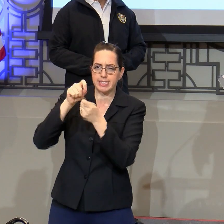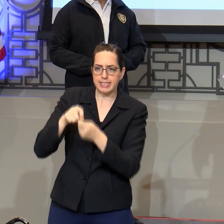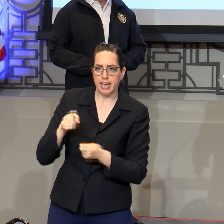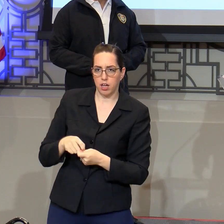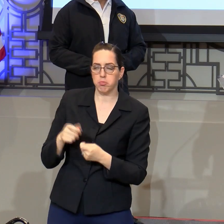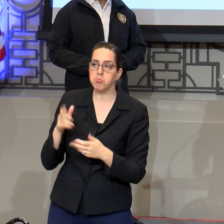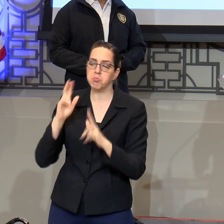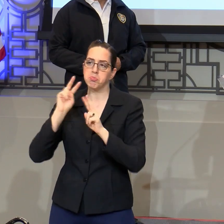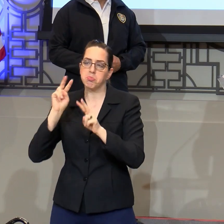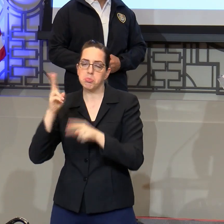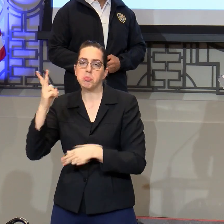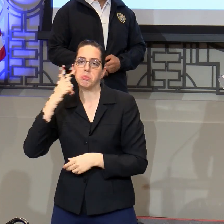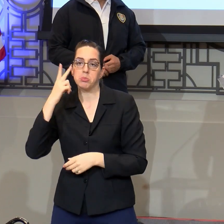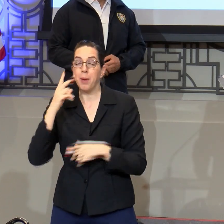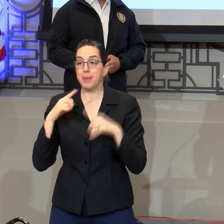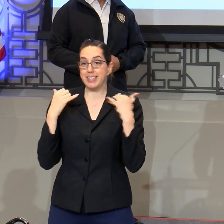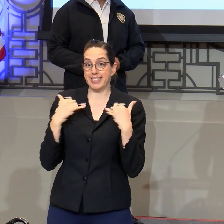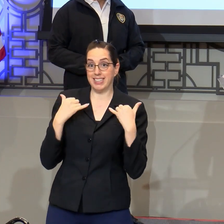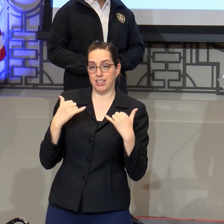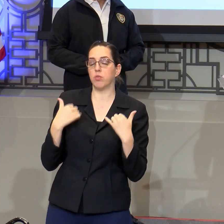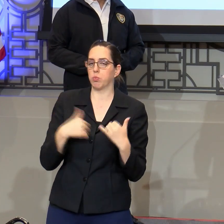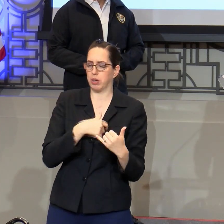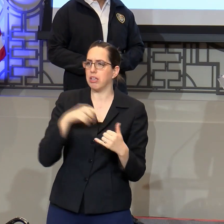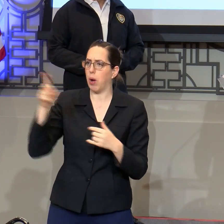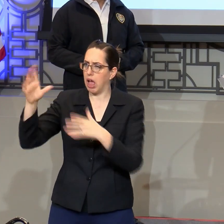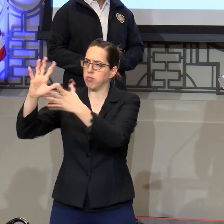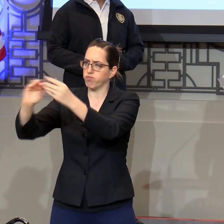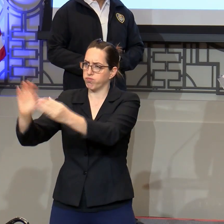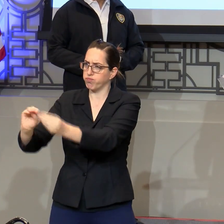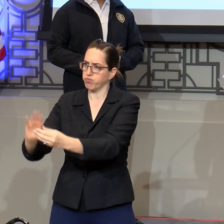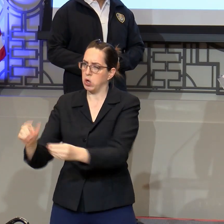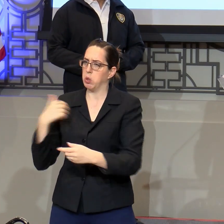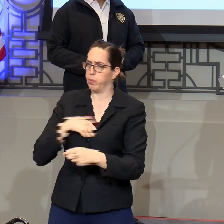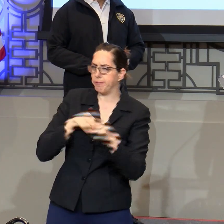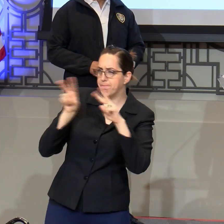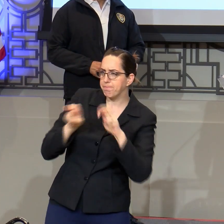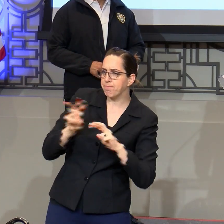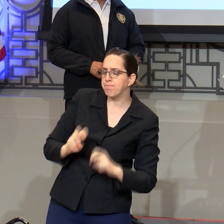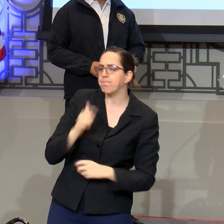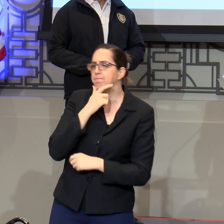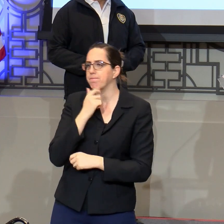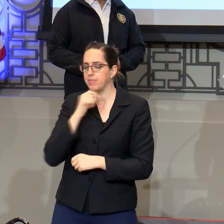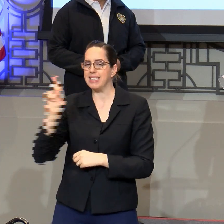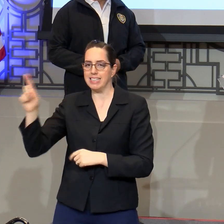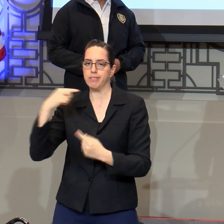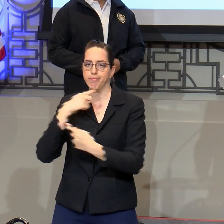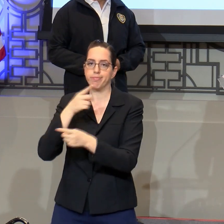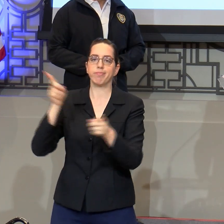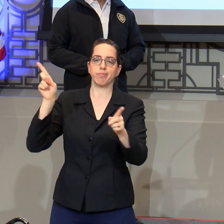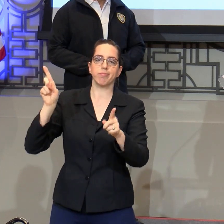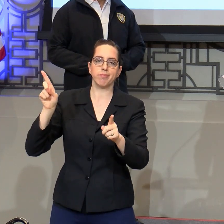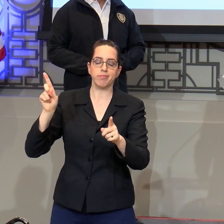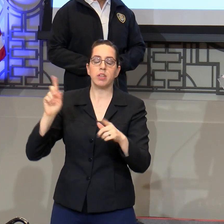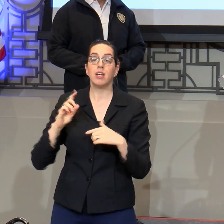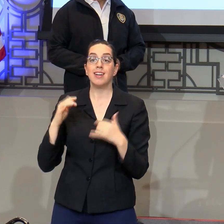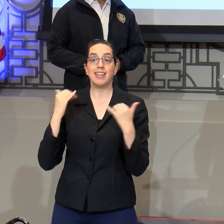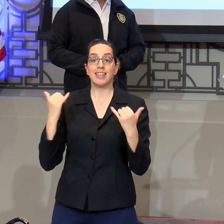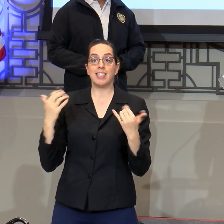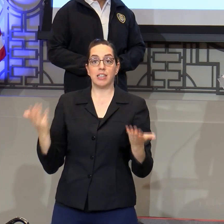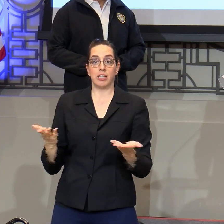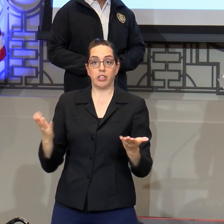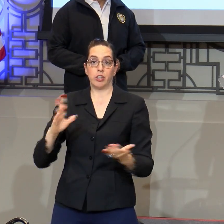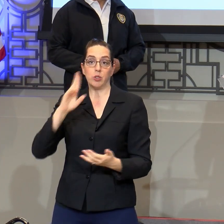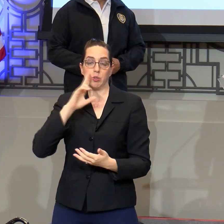assessing even now the things that he had to say and his executive orders. In the City of Houston, we